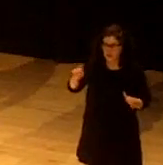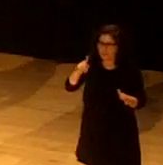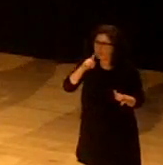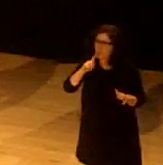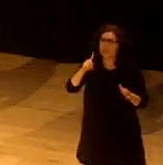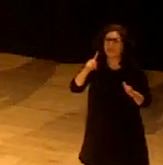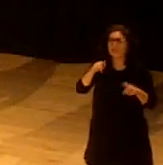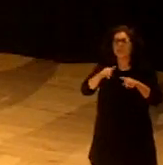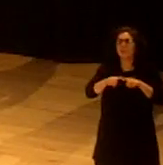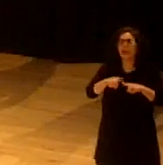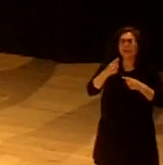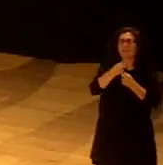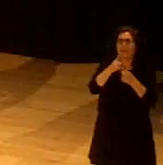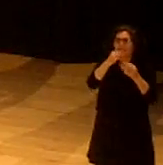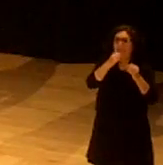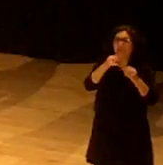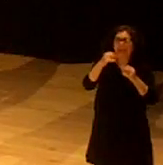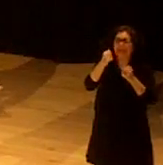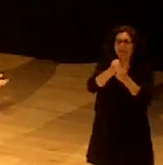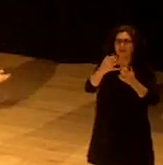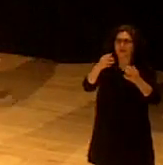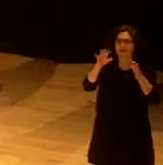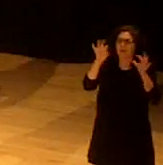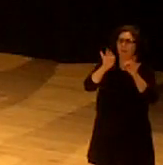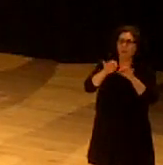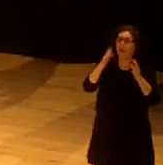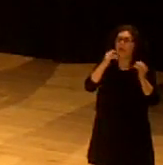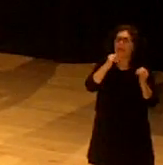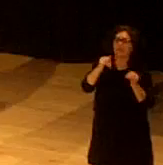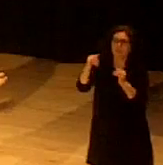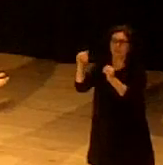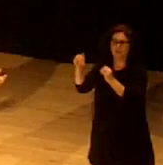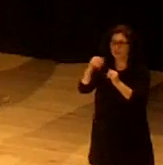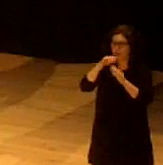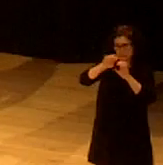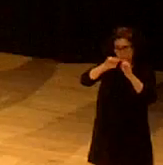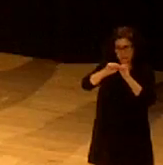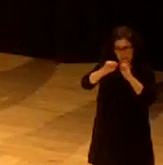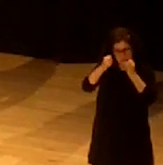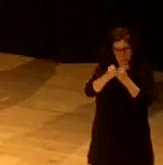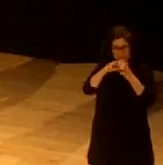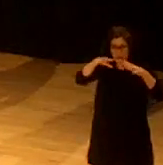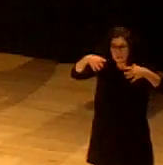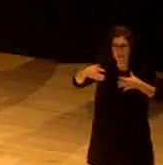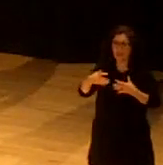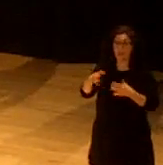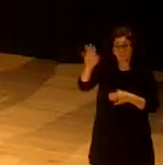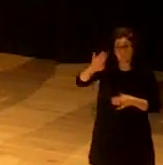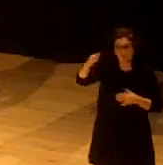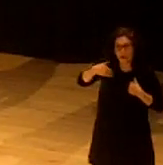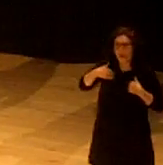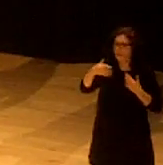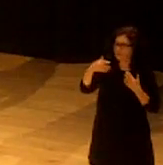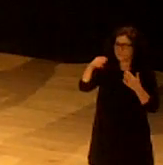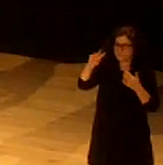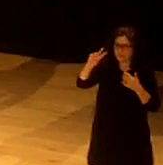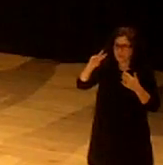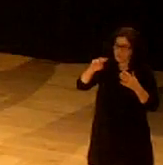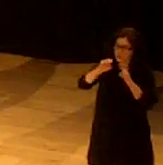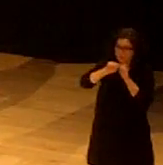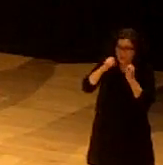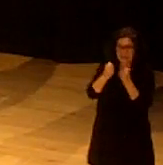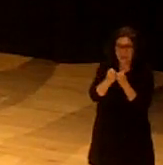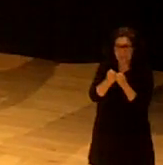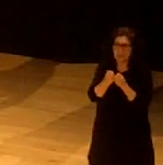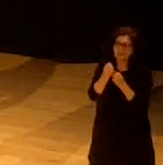the individual. You know, that once upon a time, not that long ago, there were social safety nets, and there were you